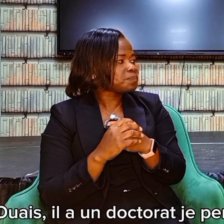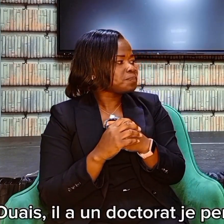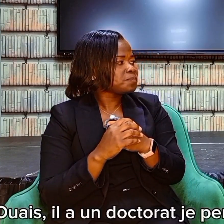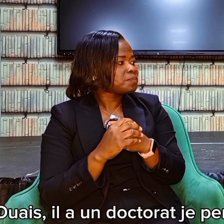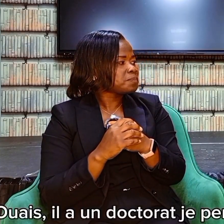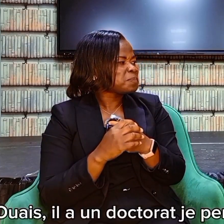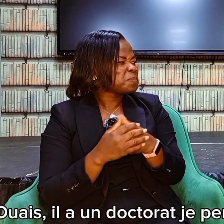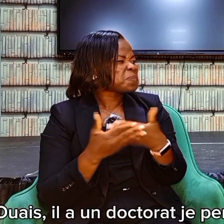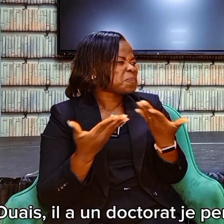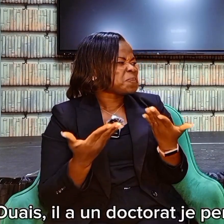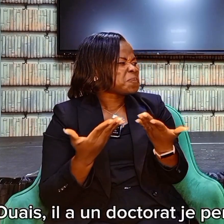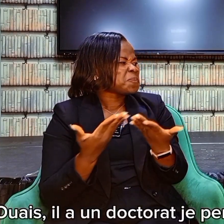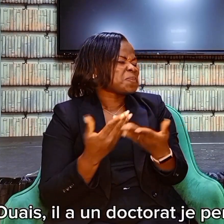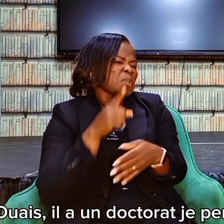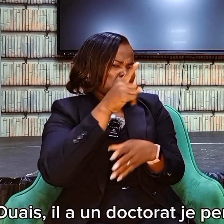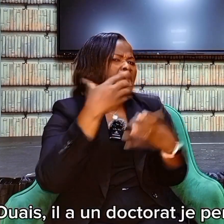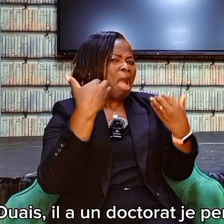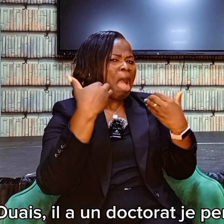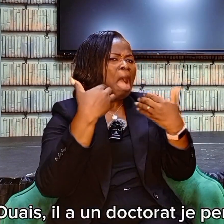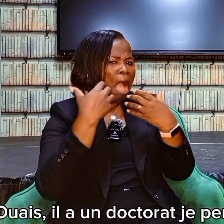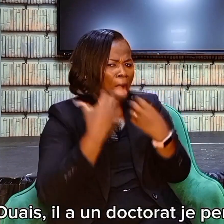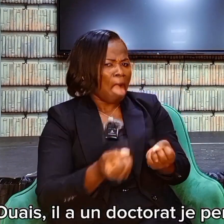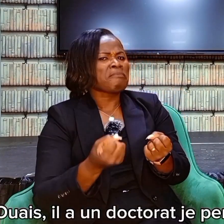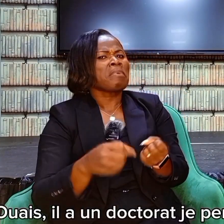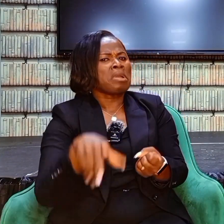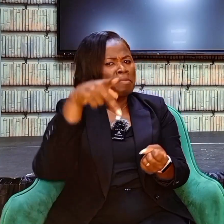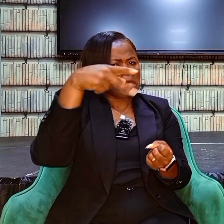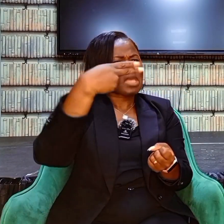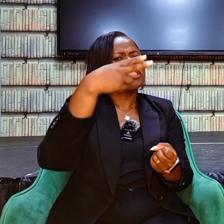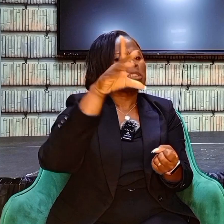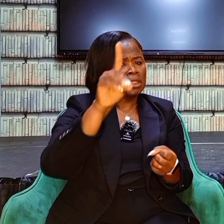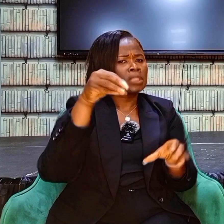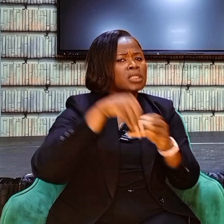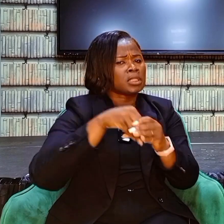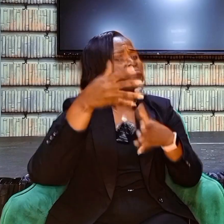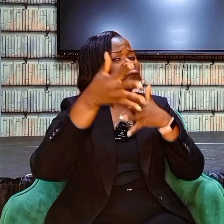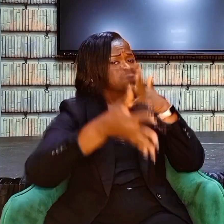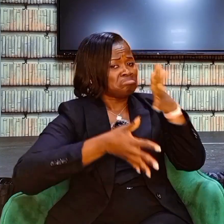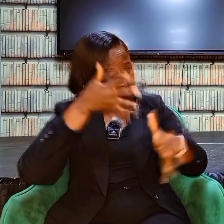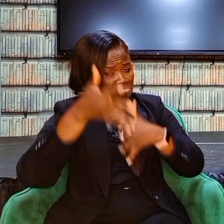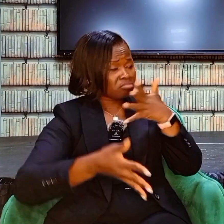He has a PhD, I think, in sign linguistics.